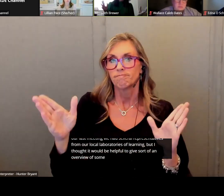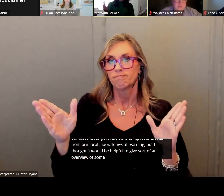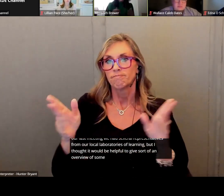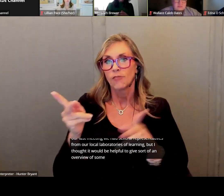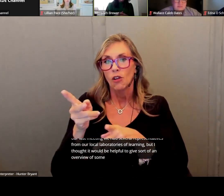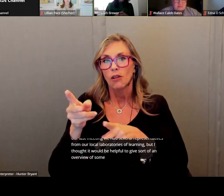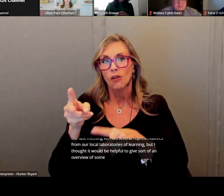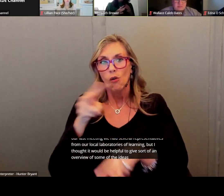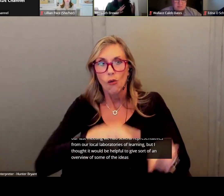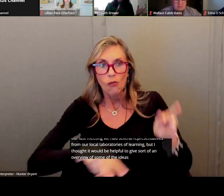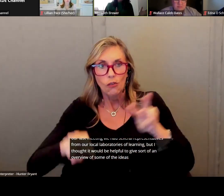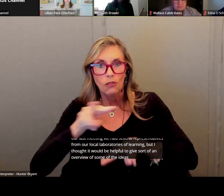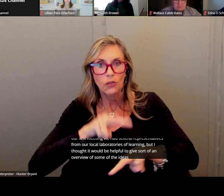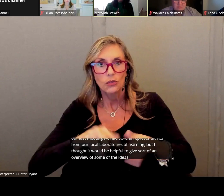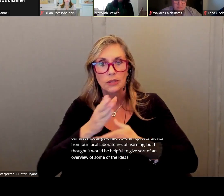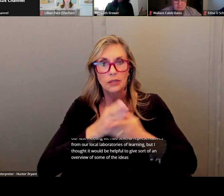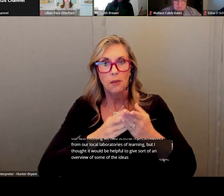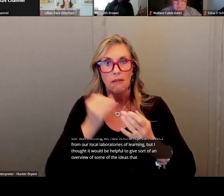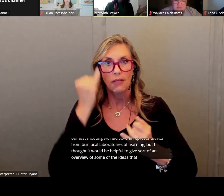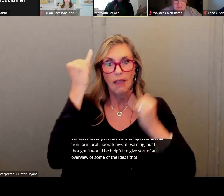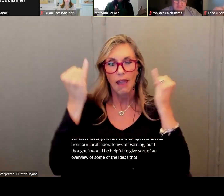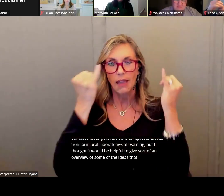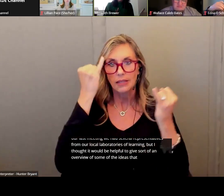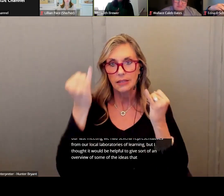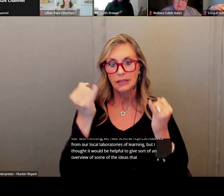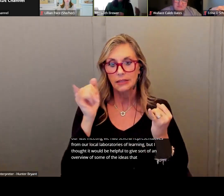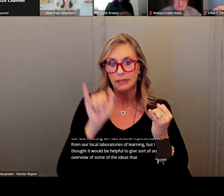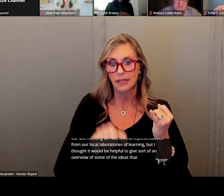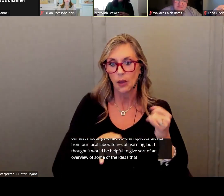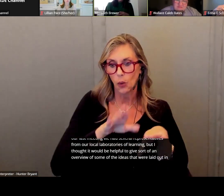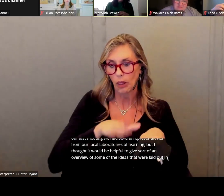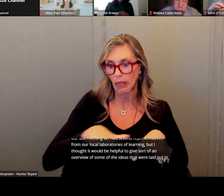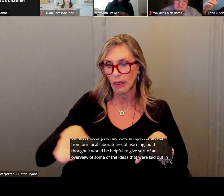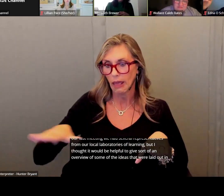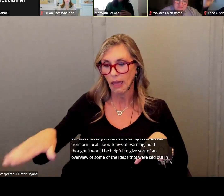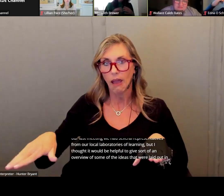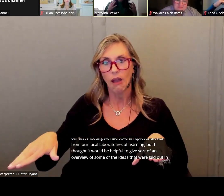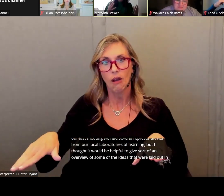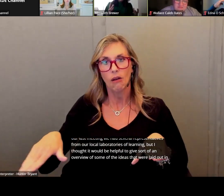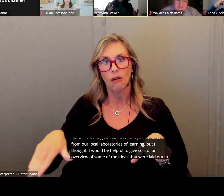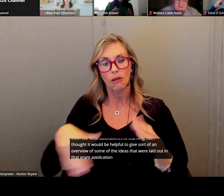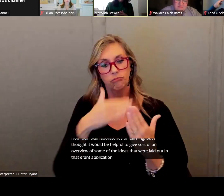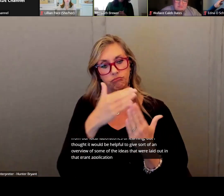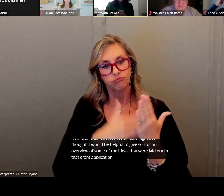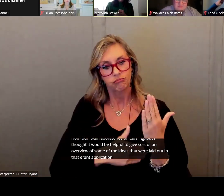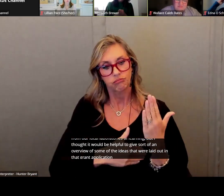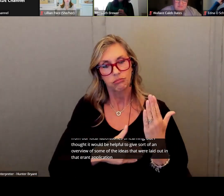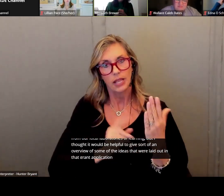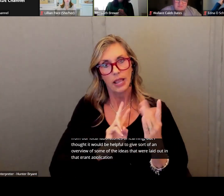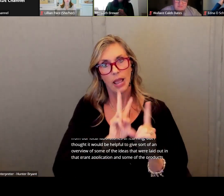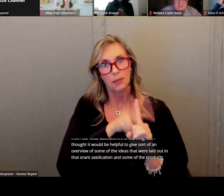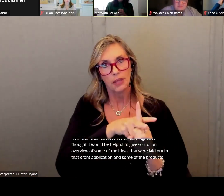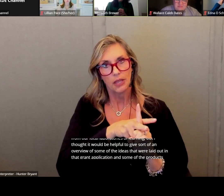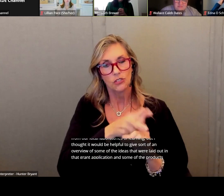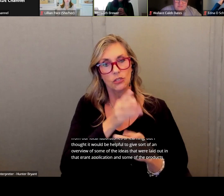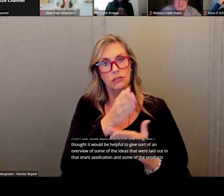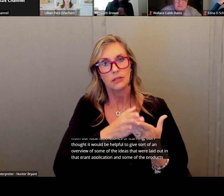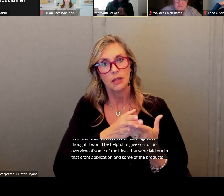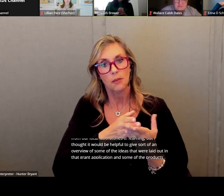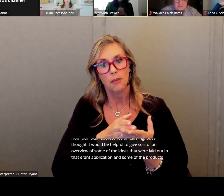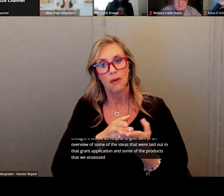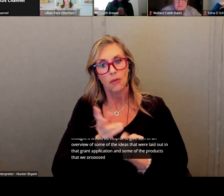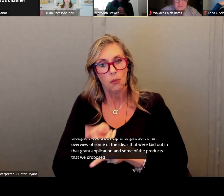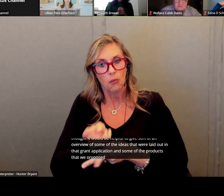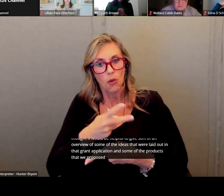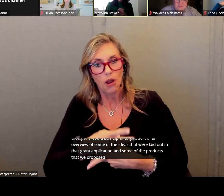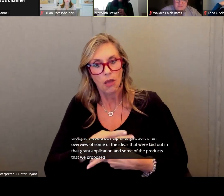ideas that were laid out in that grant application and some of the products that we proposed would come